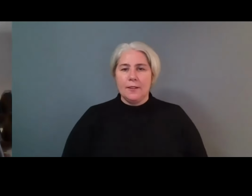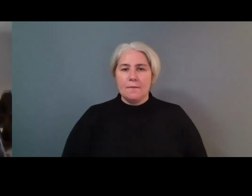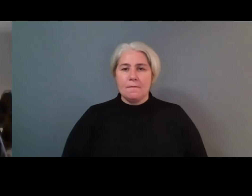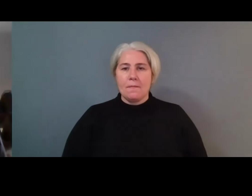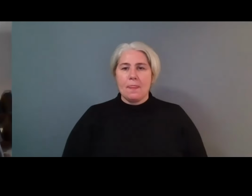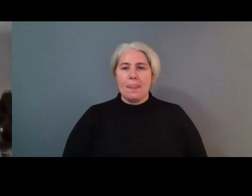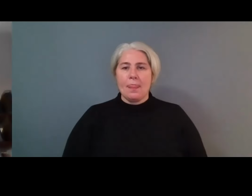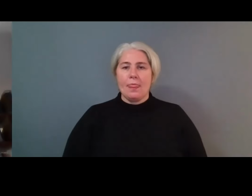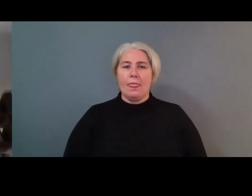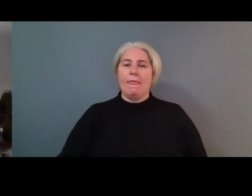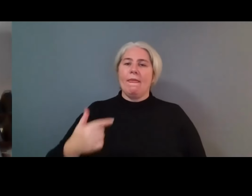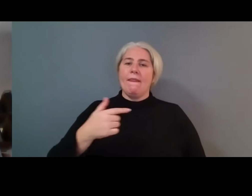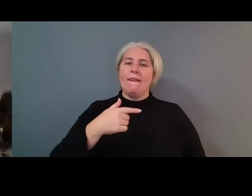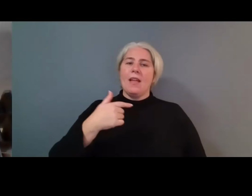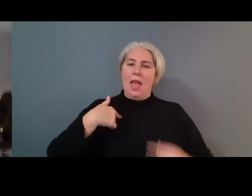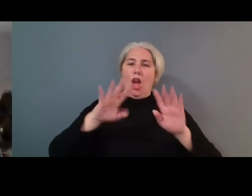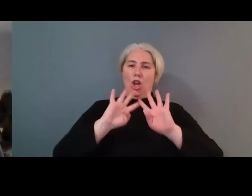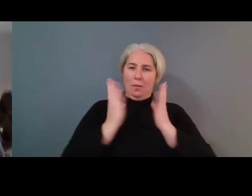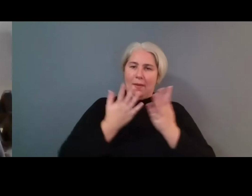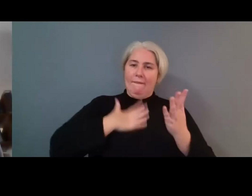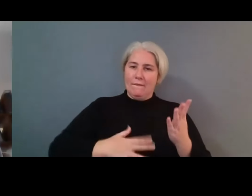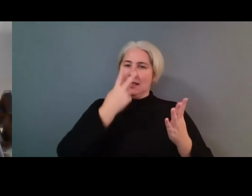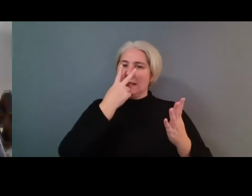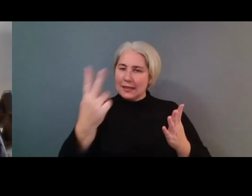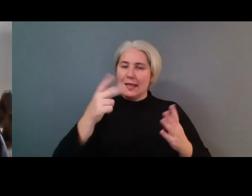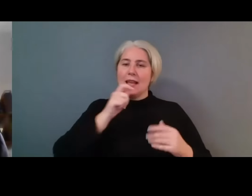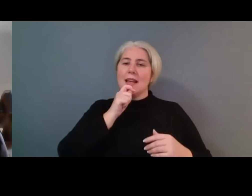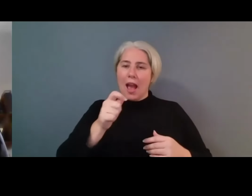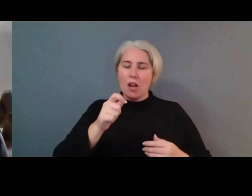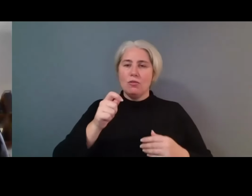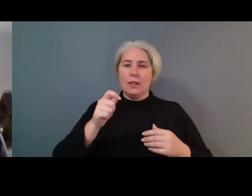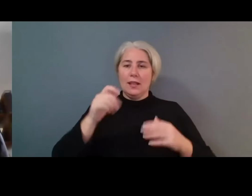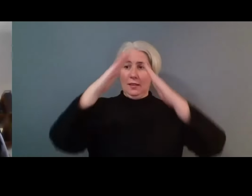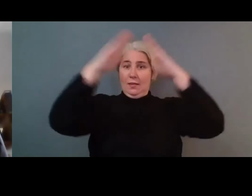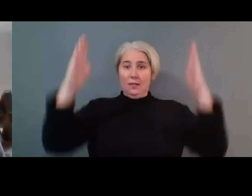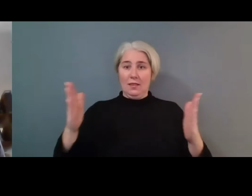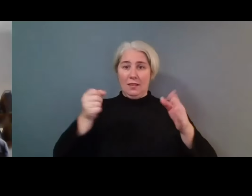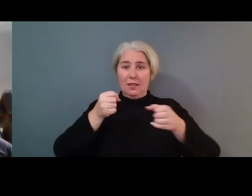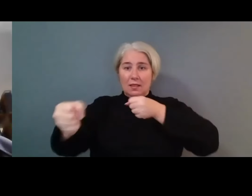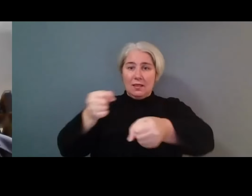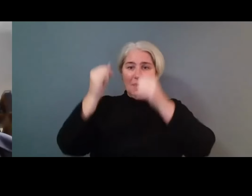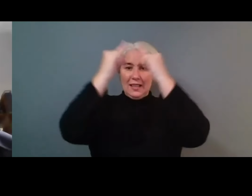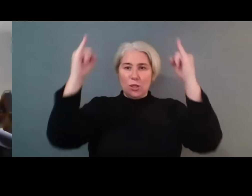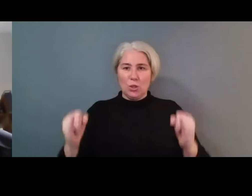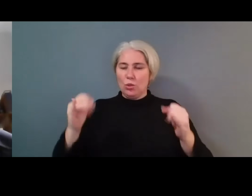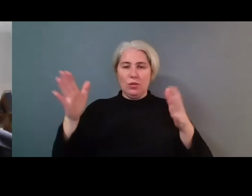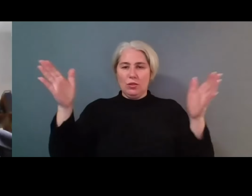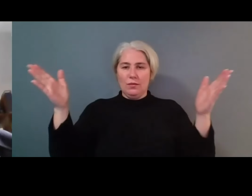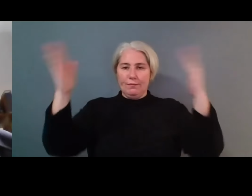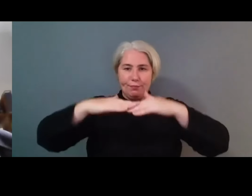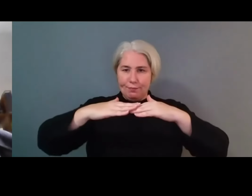disability policy in Hungary. So what is important to, I have 27